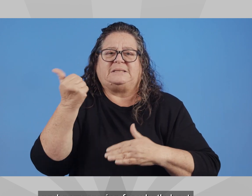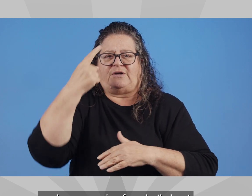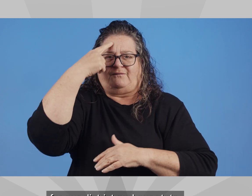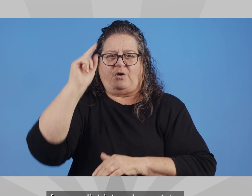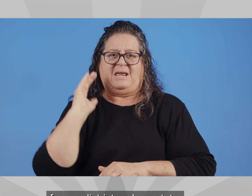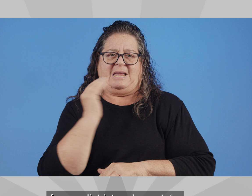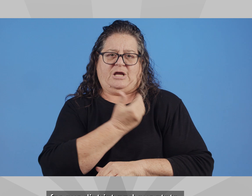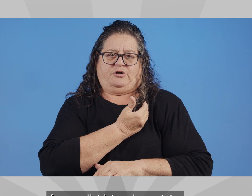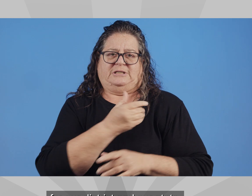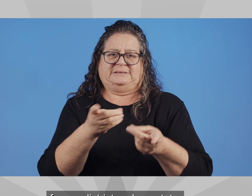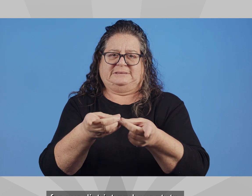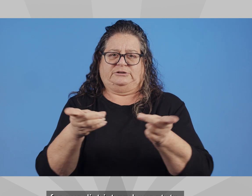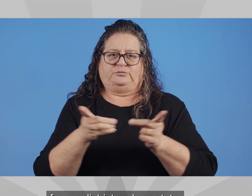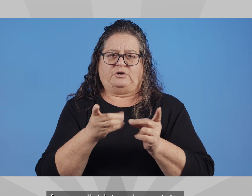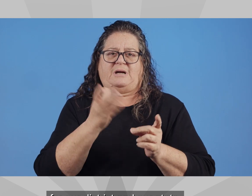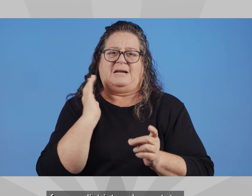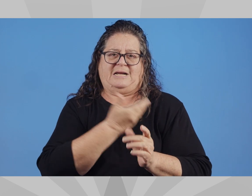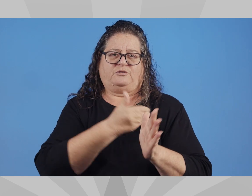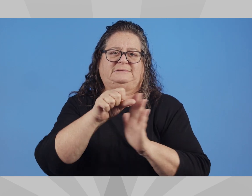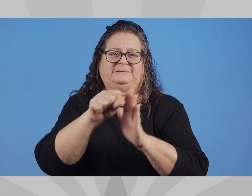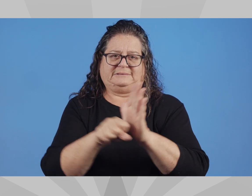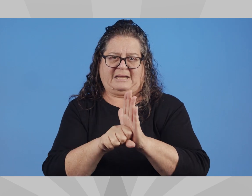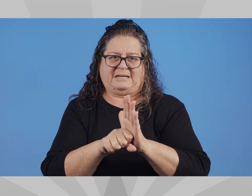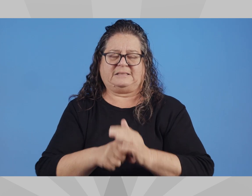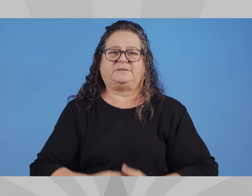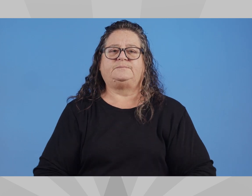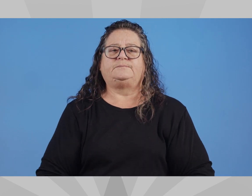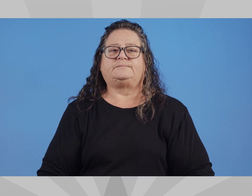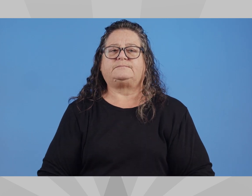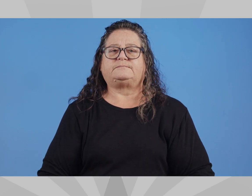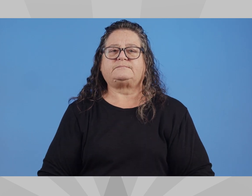what's best for our district and our state.